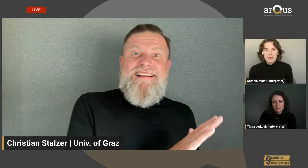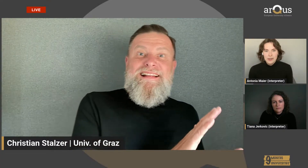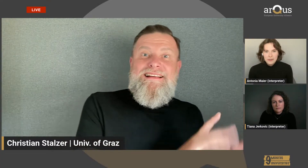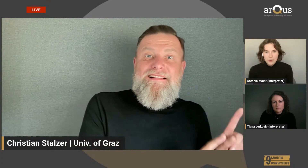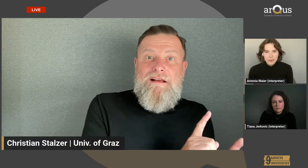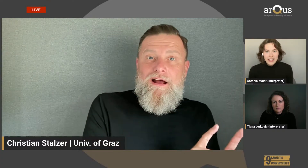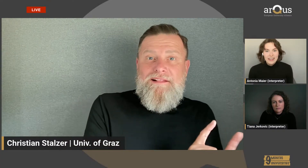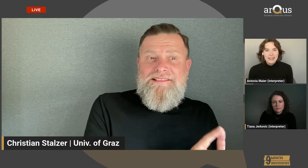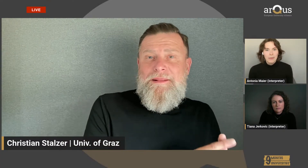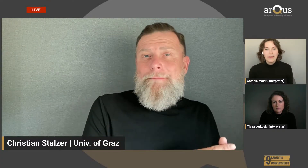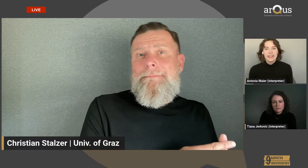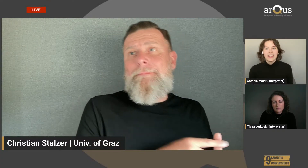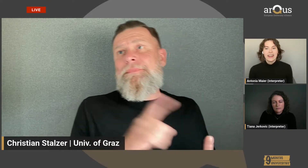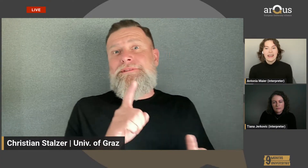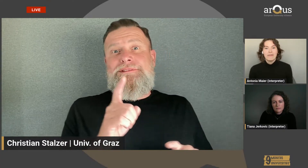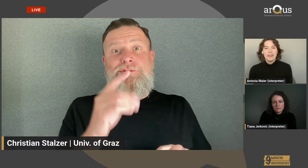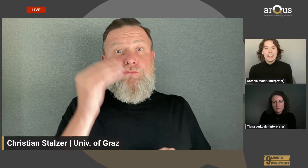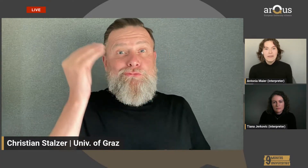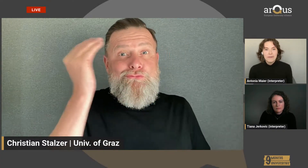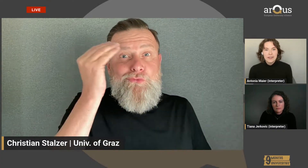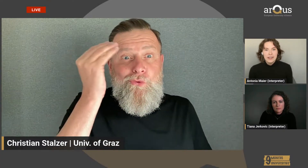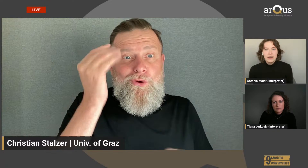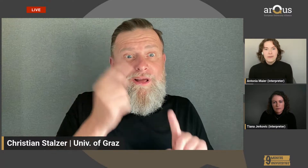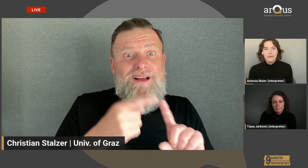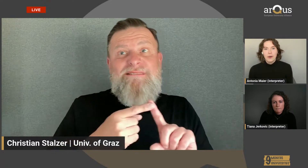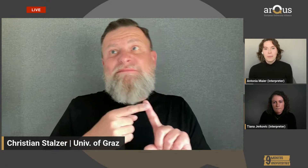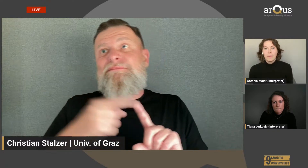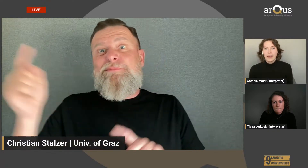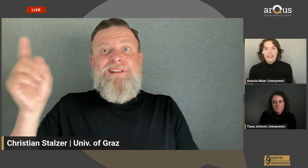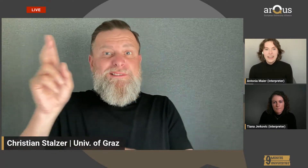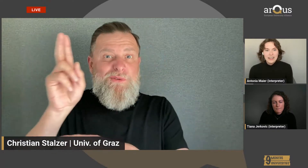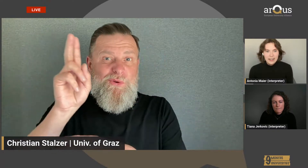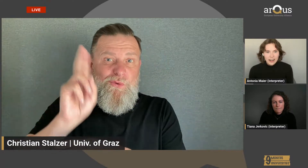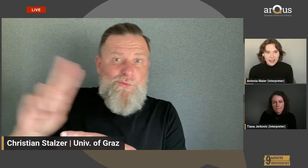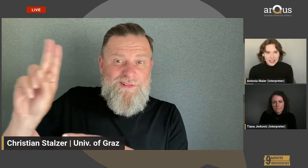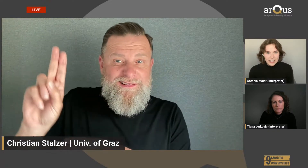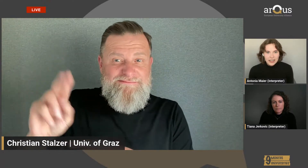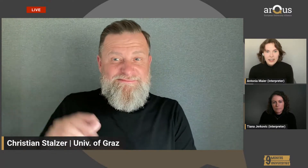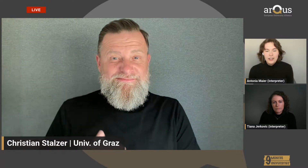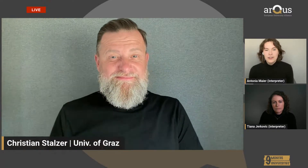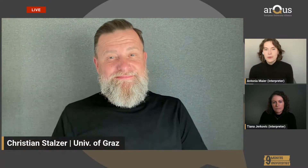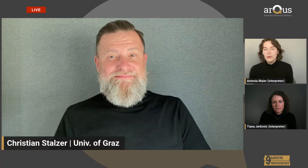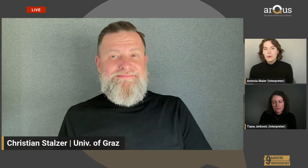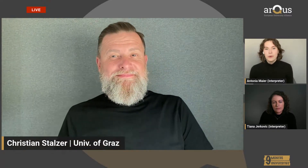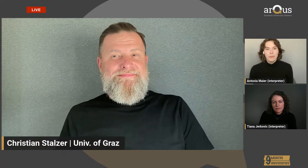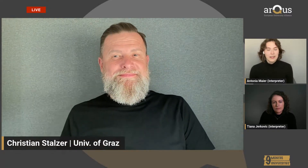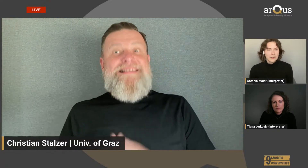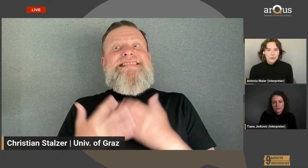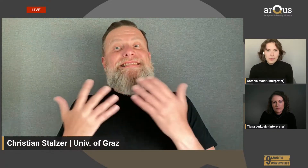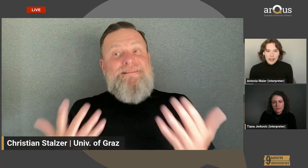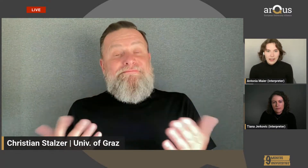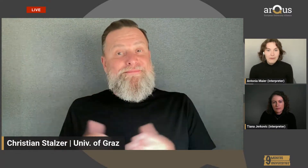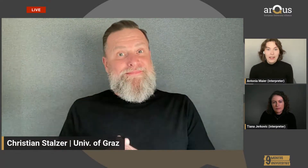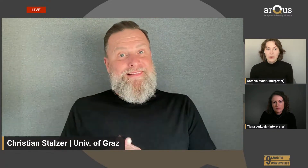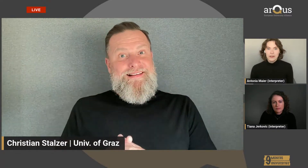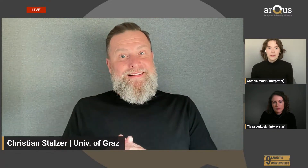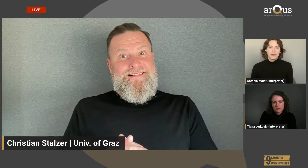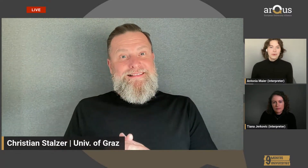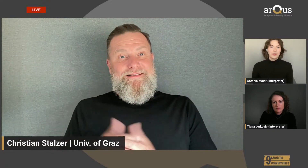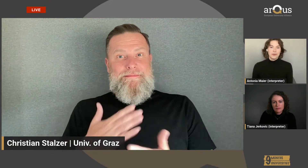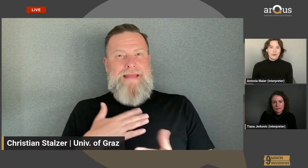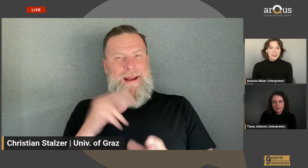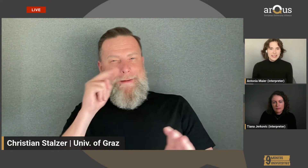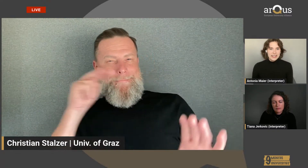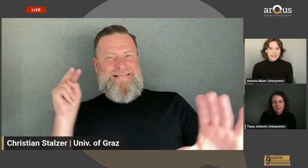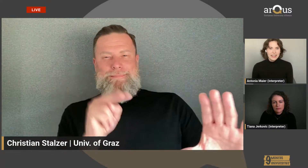is abstract for me. It's something that I have lived from my kindergarten to my school life and also